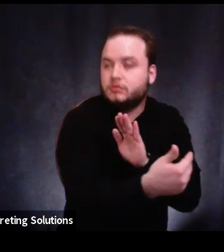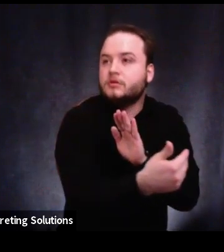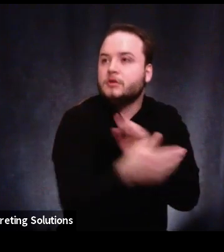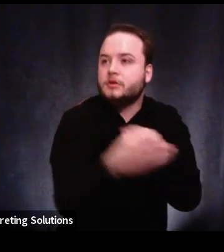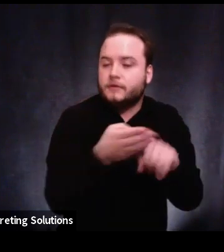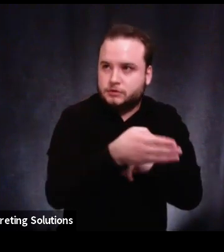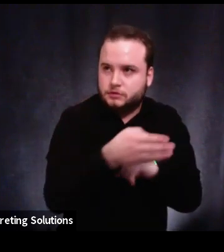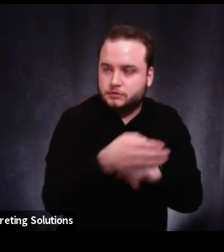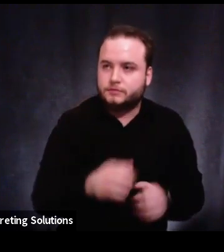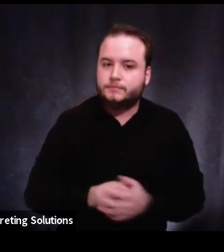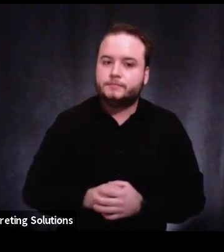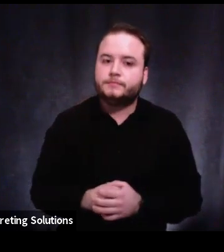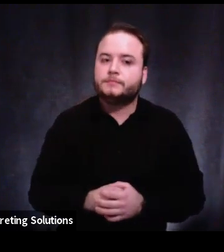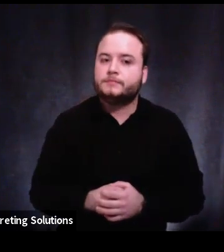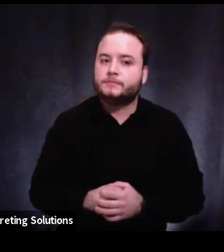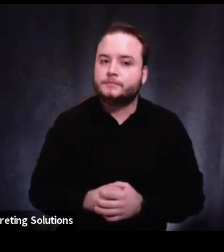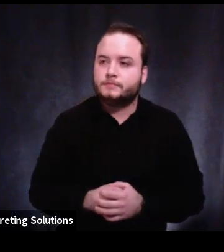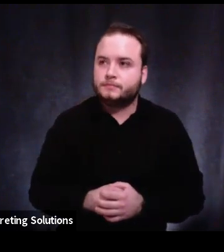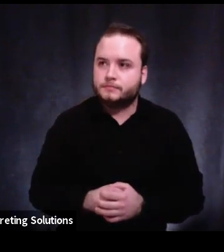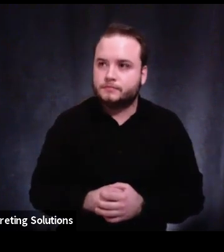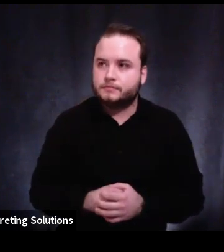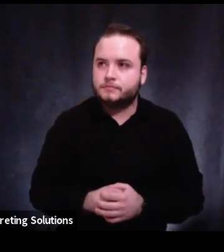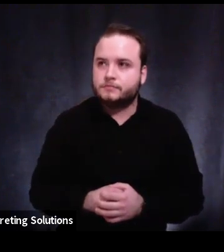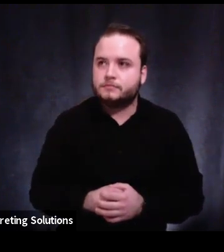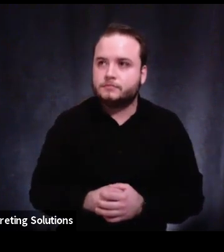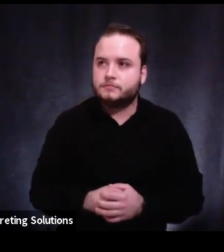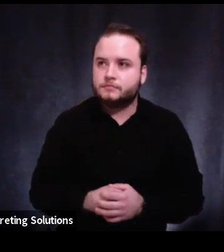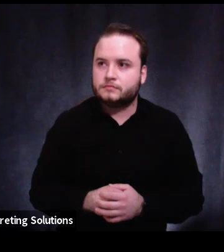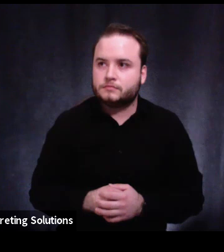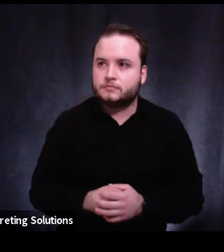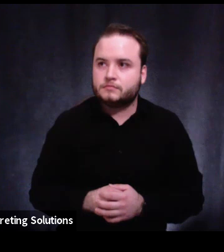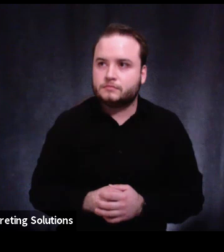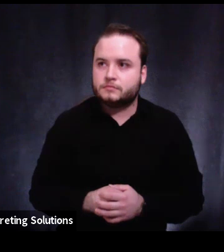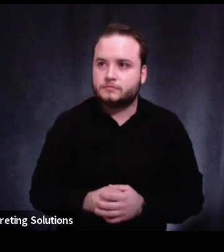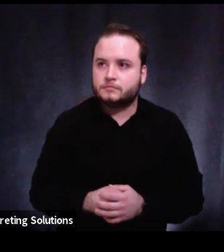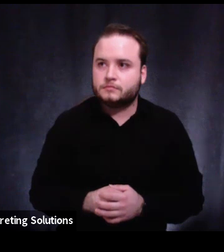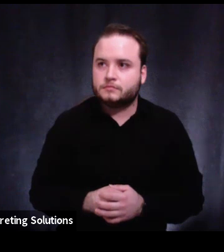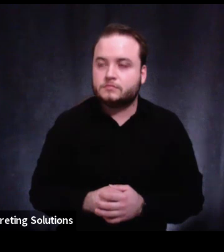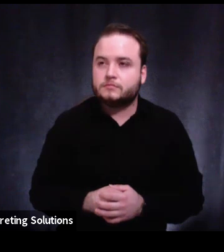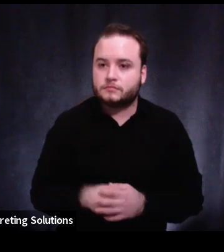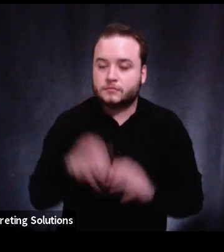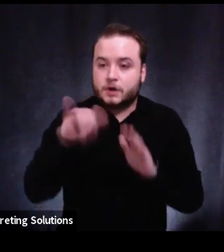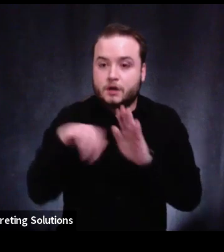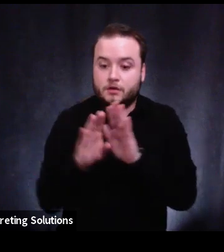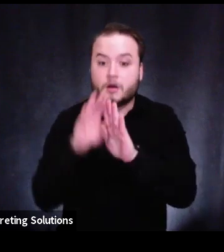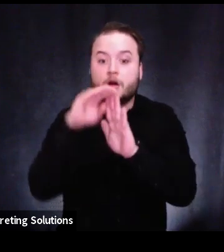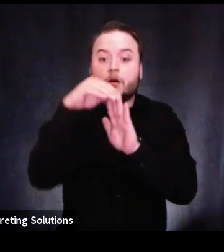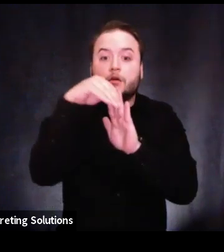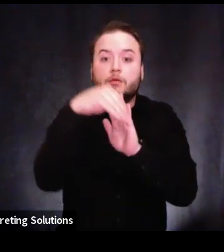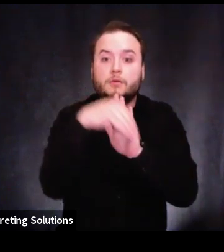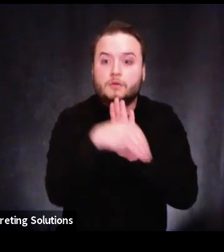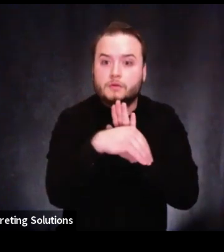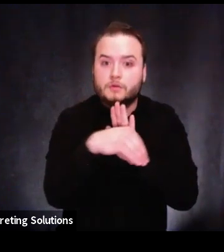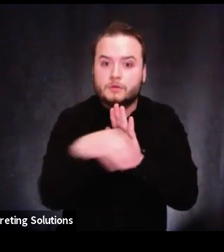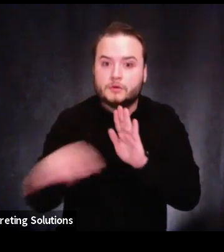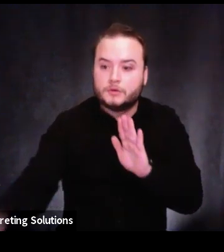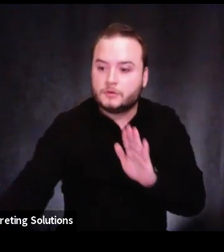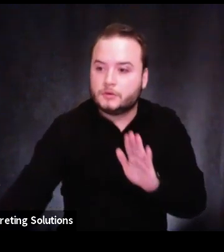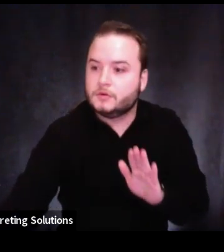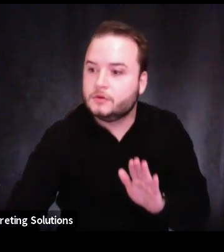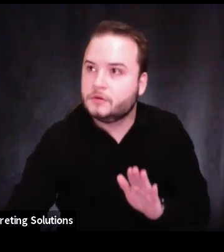we're in a declining stage of the epidemic, at least as far as the data and the assumptions tell us.